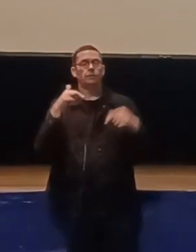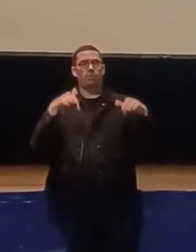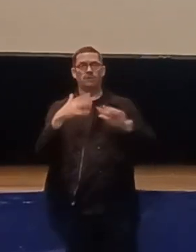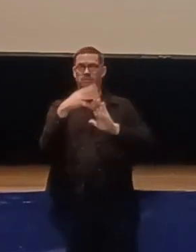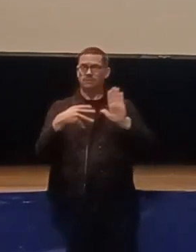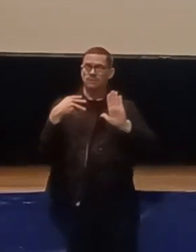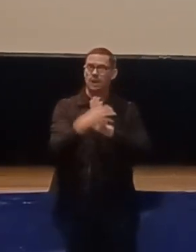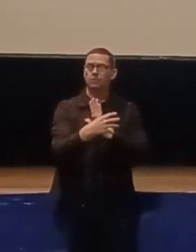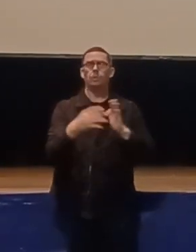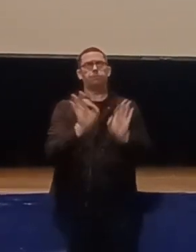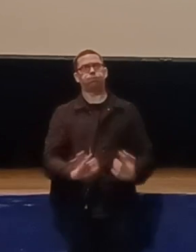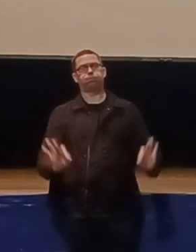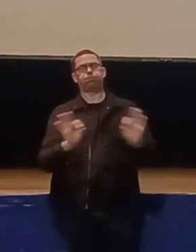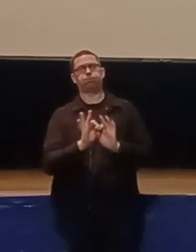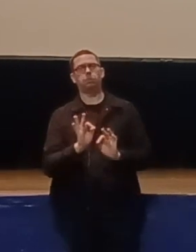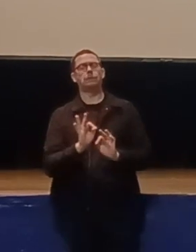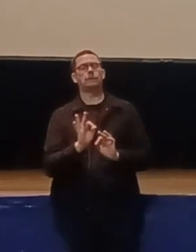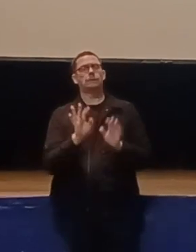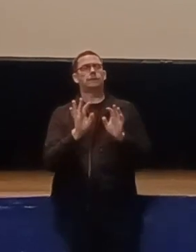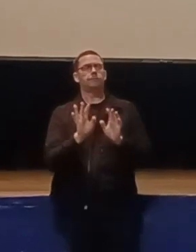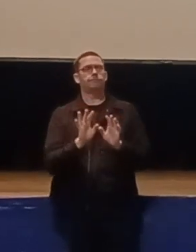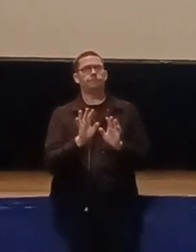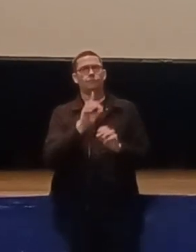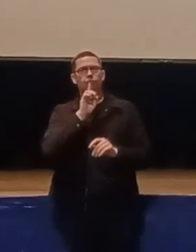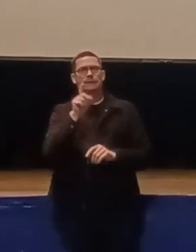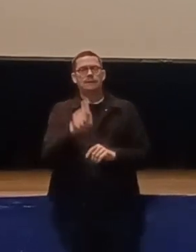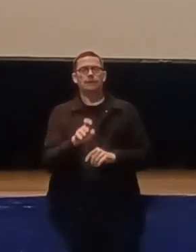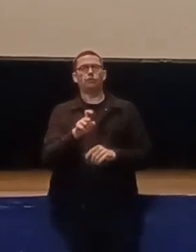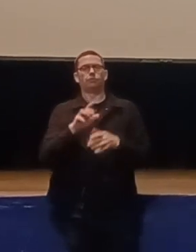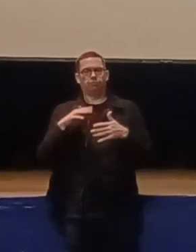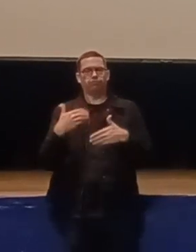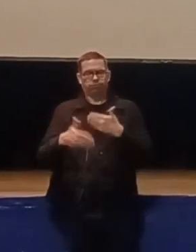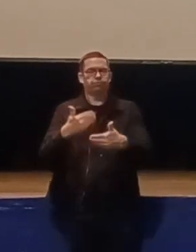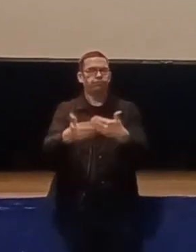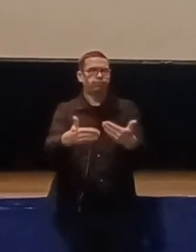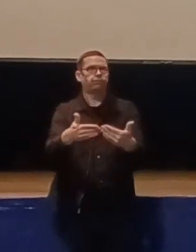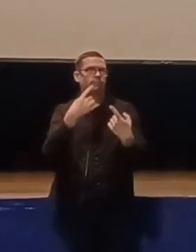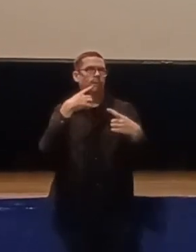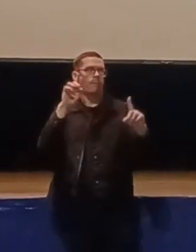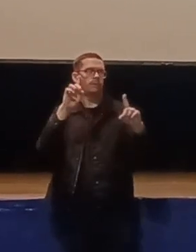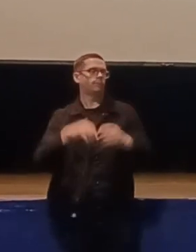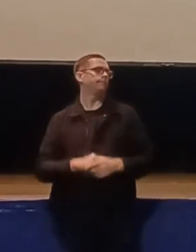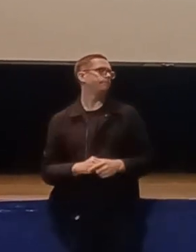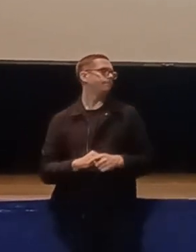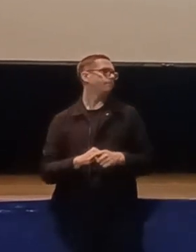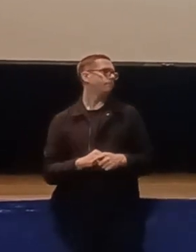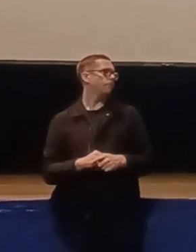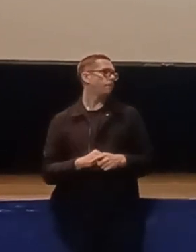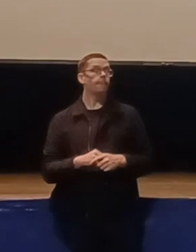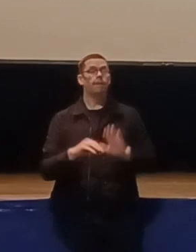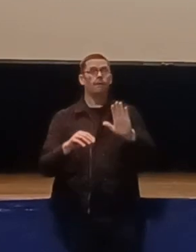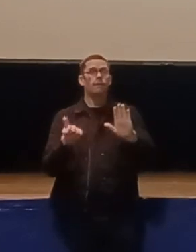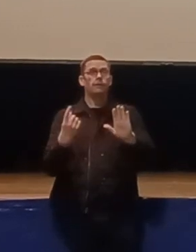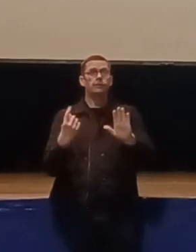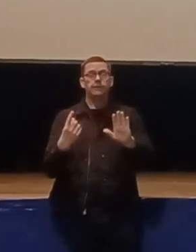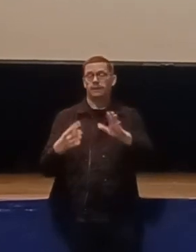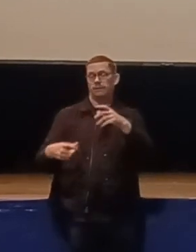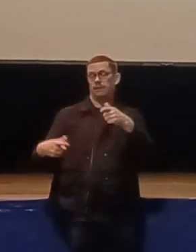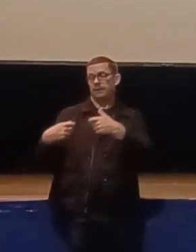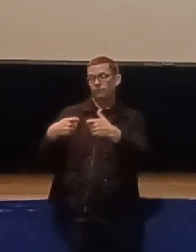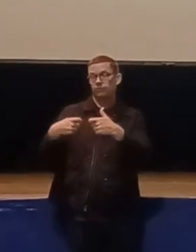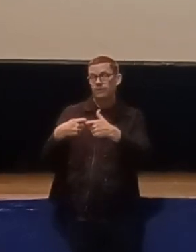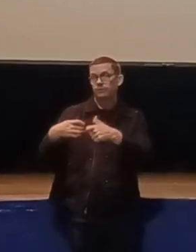project, and it's really important that we're able to accomplish that. In addition to the electrification